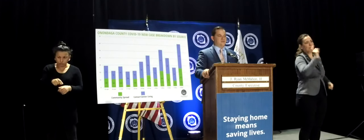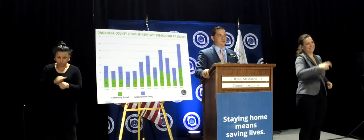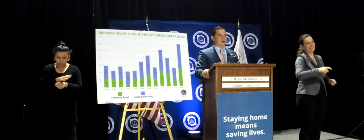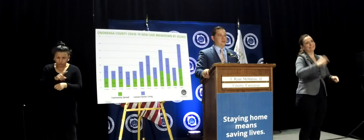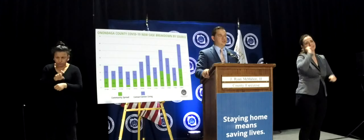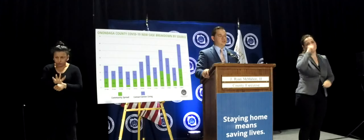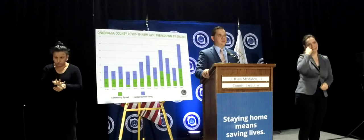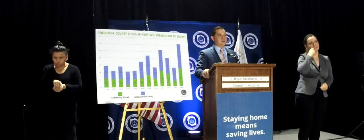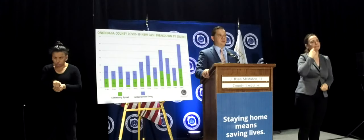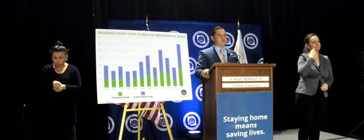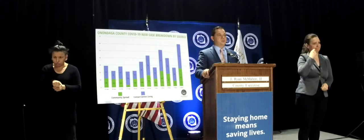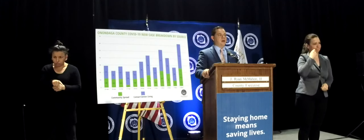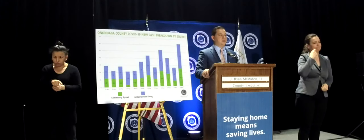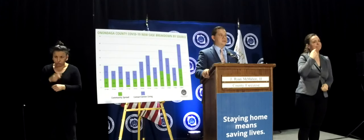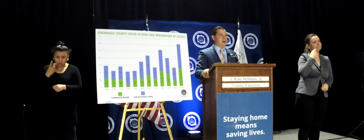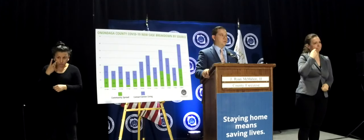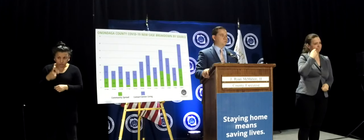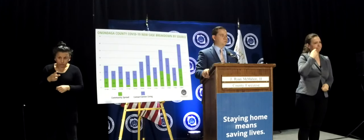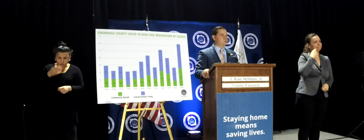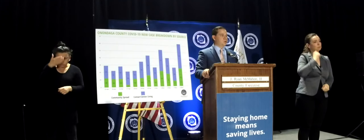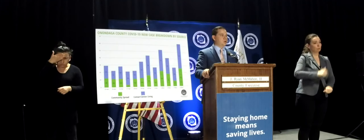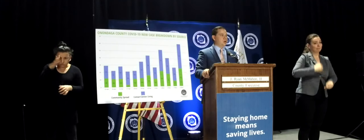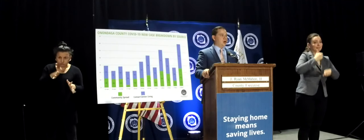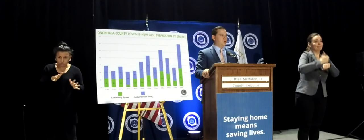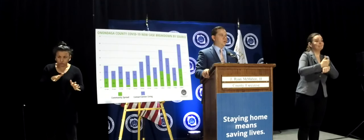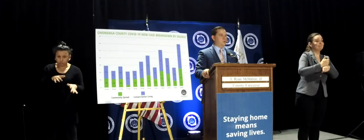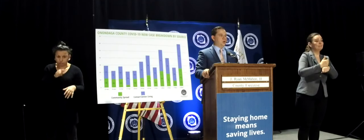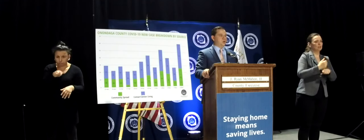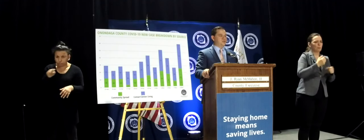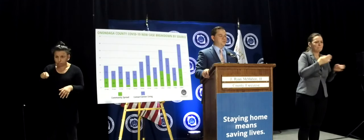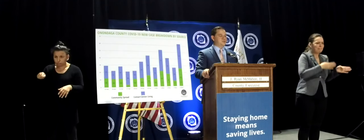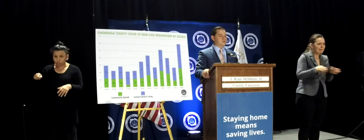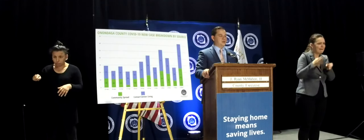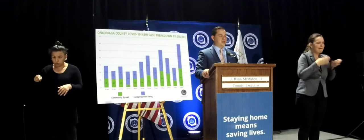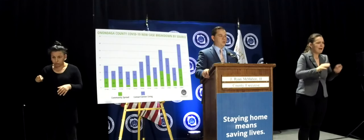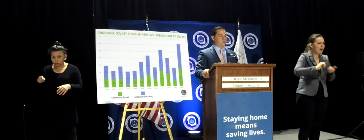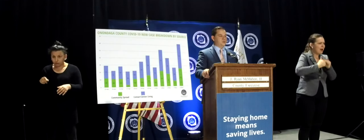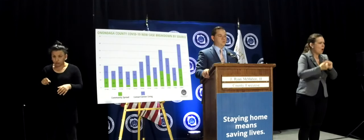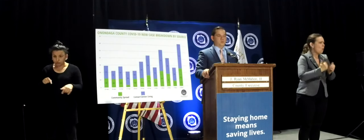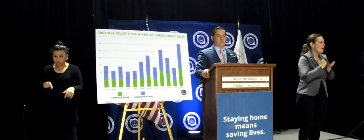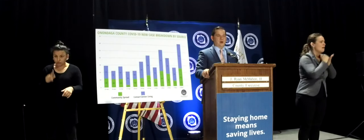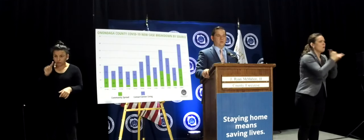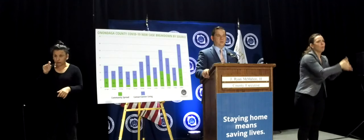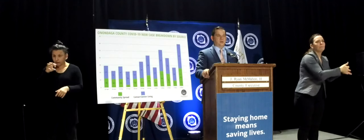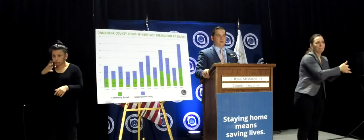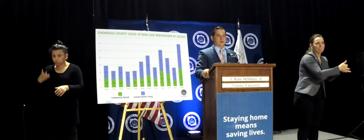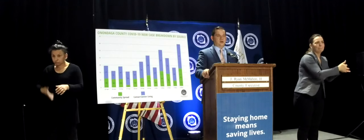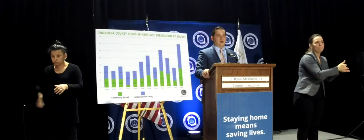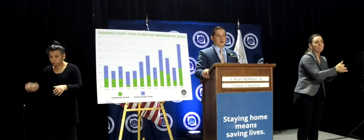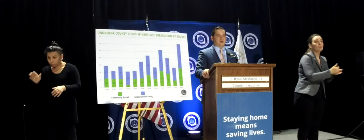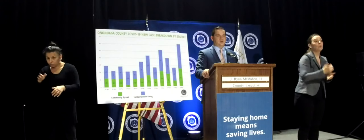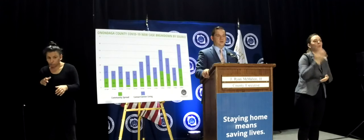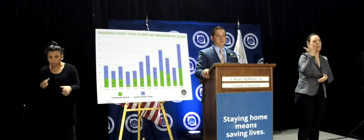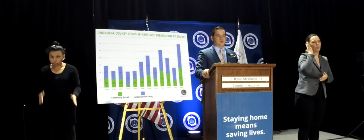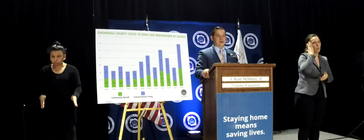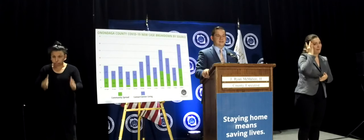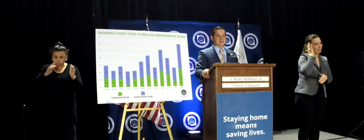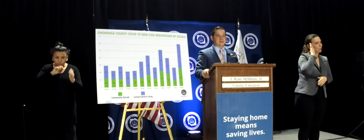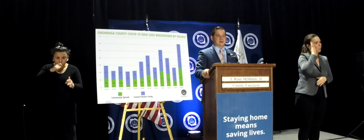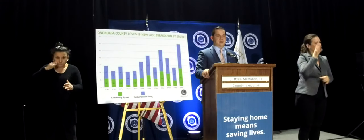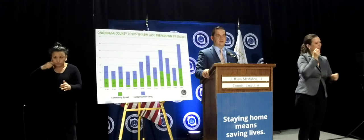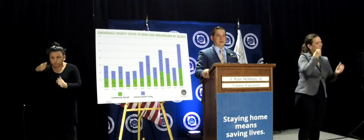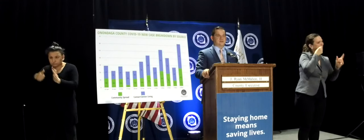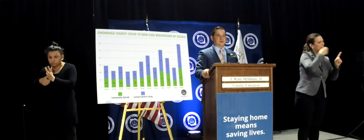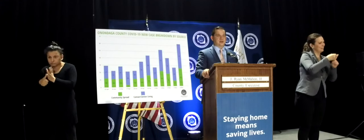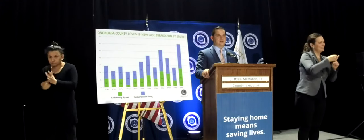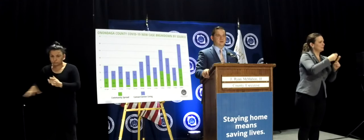proactively have strategies in municipalities now. We will go into specific neighborhoods. We will probably do